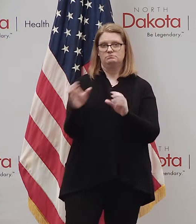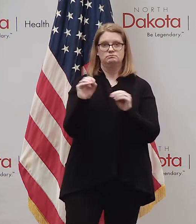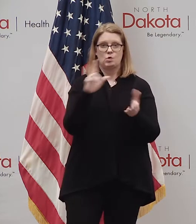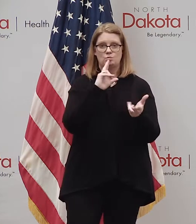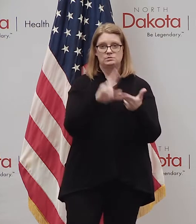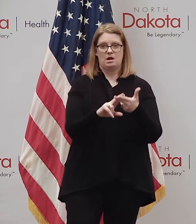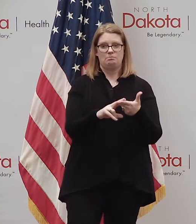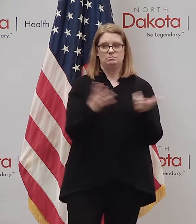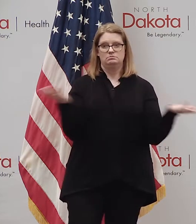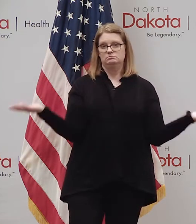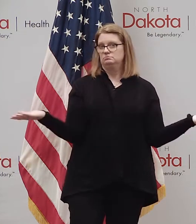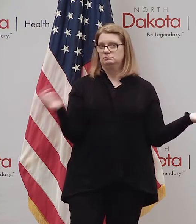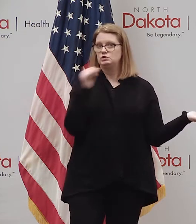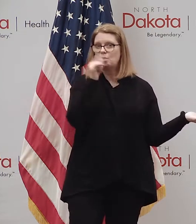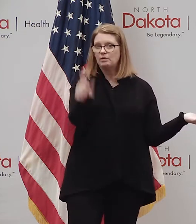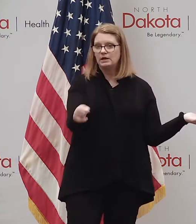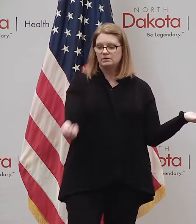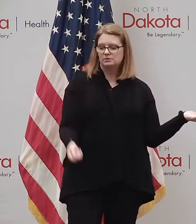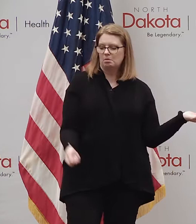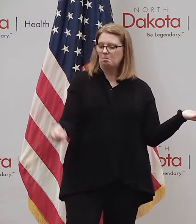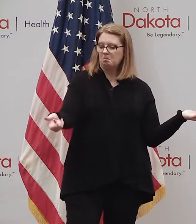to the degree that